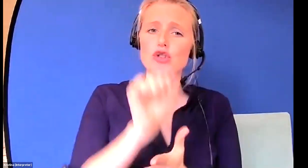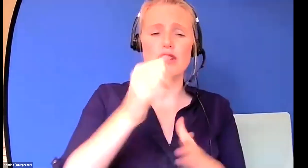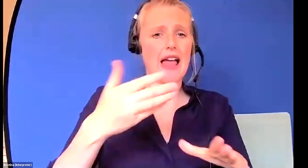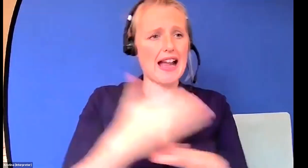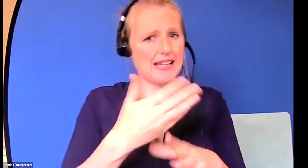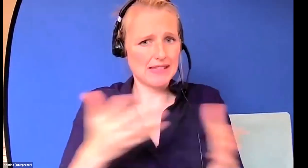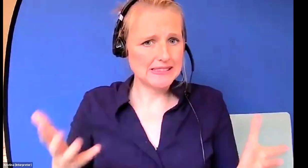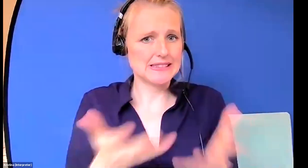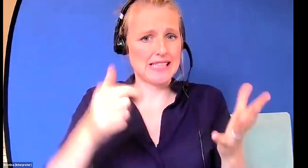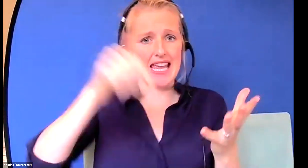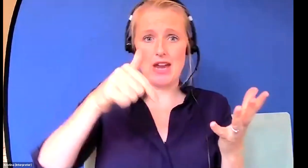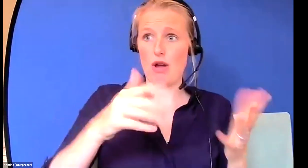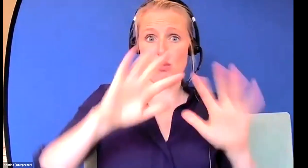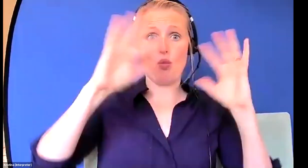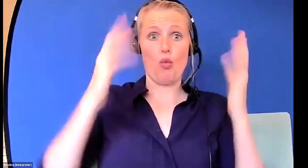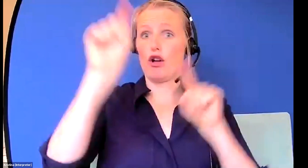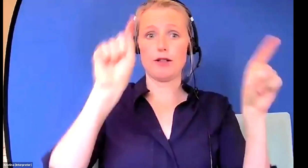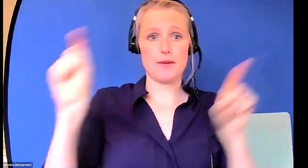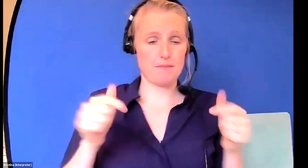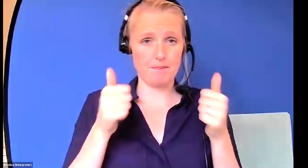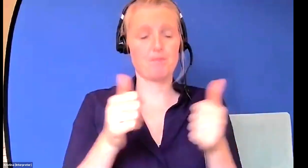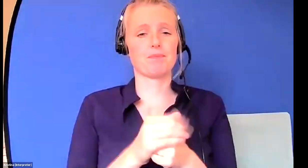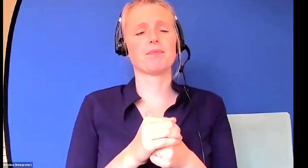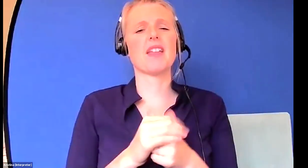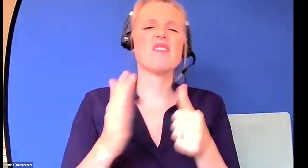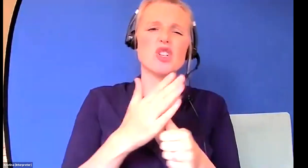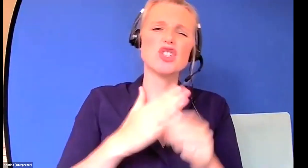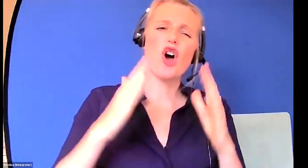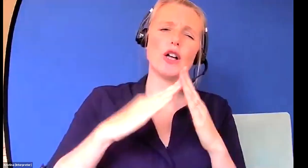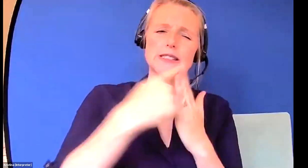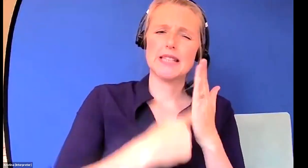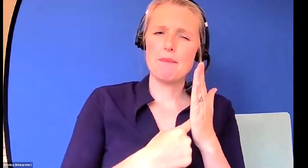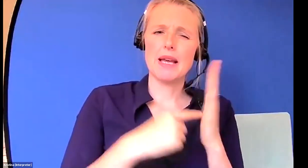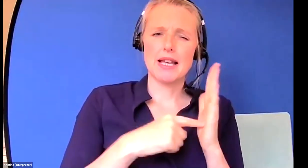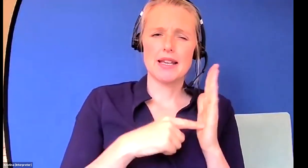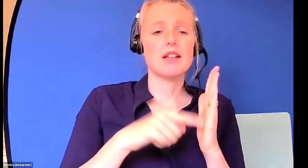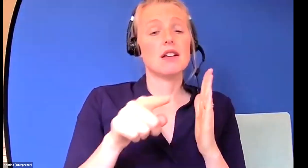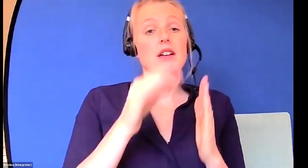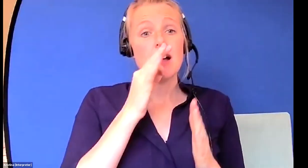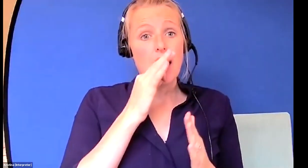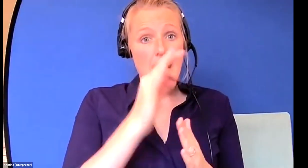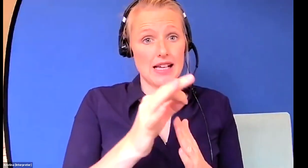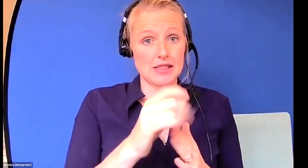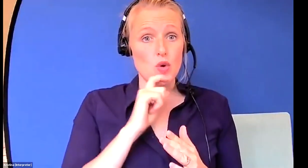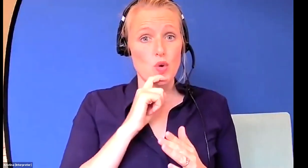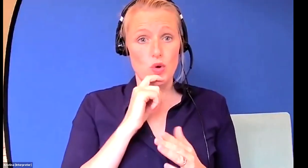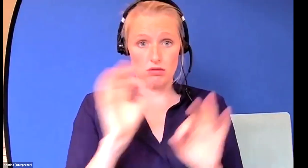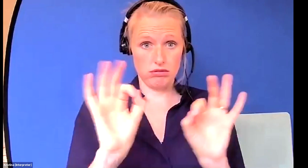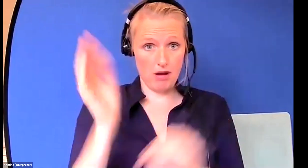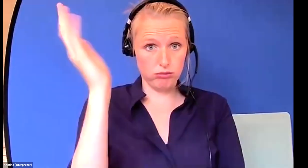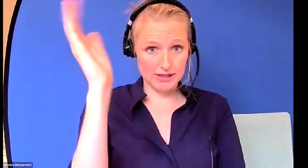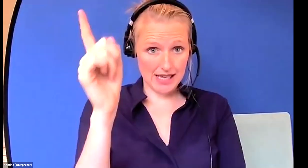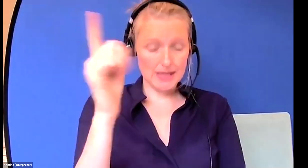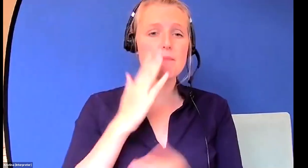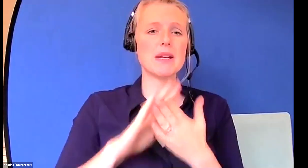and elsewhere. So I'm going to start with a couple of housekeeping notes. We'd ask everyone who's not presenting to keep